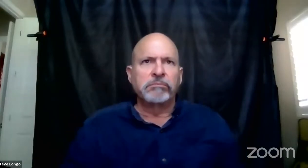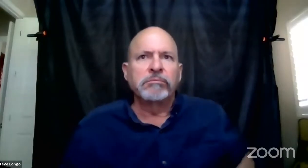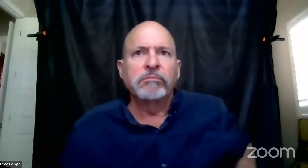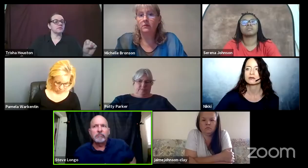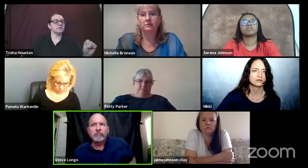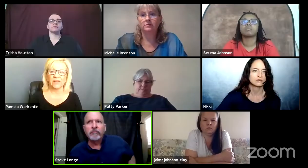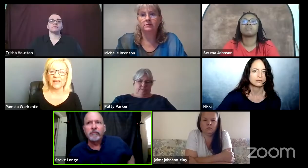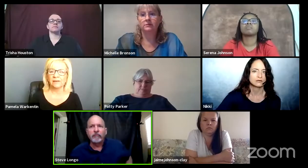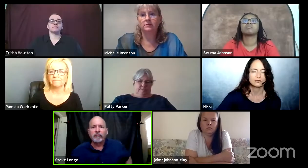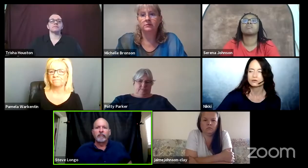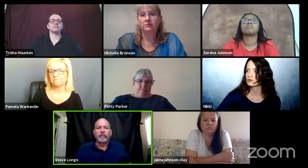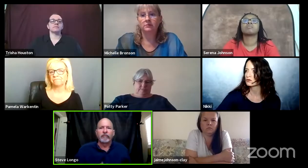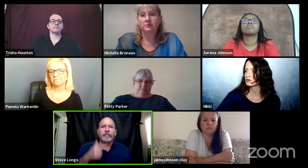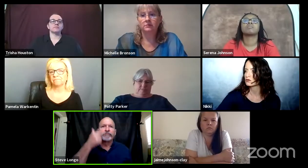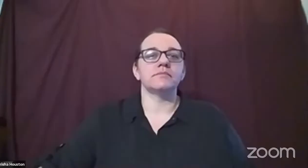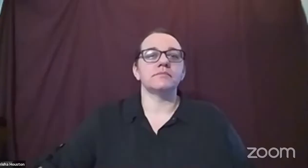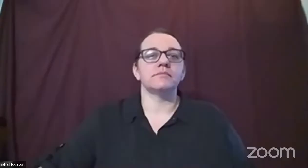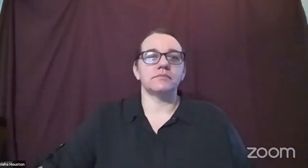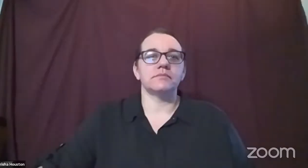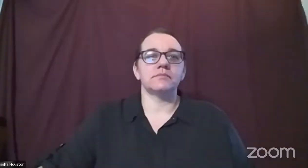change of the labeling.